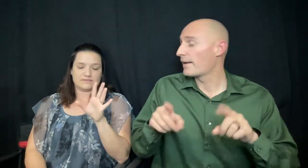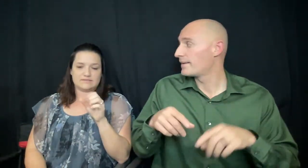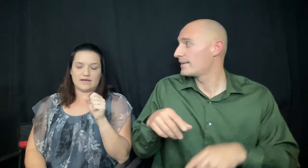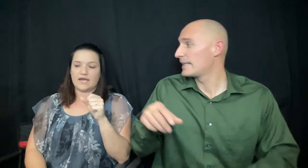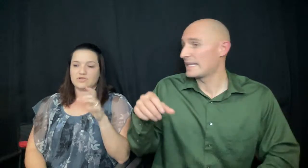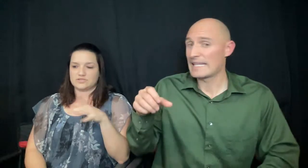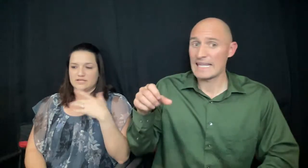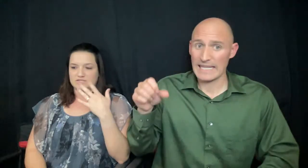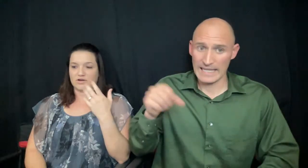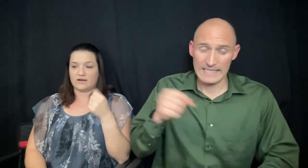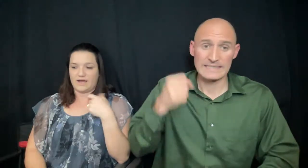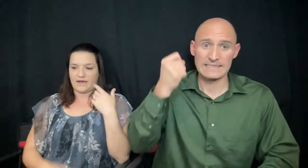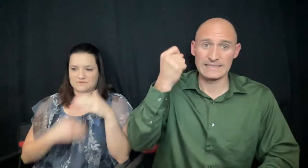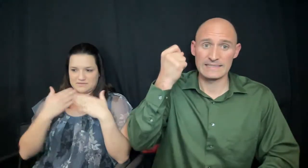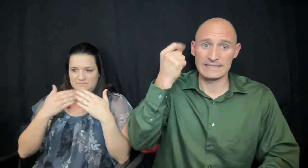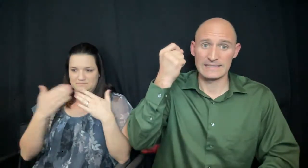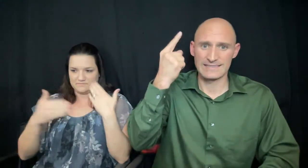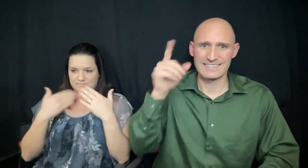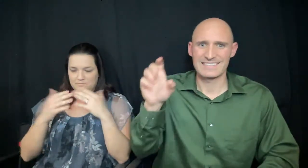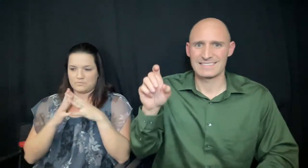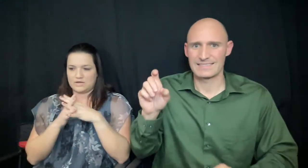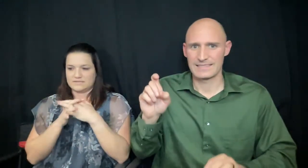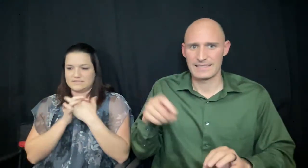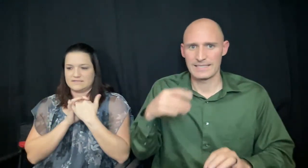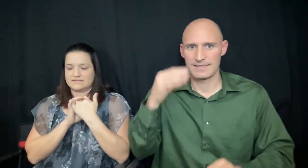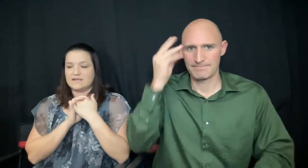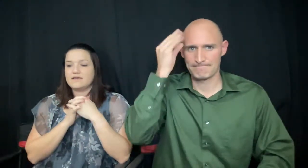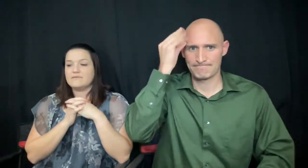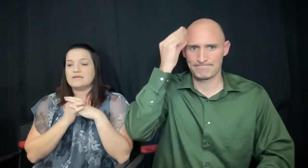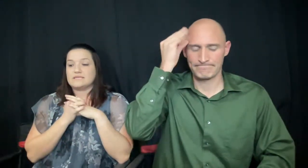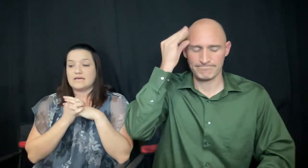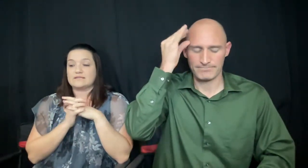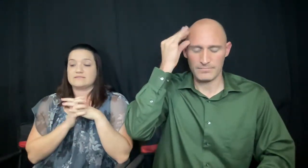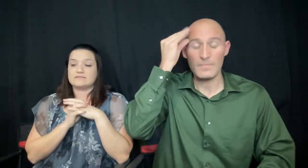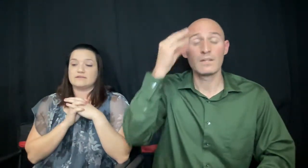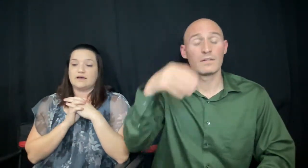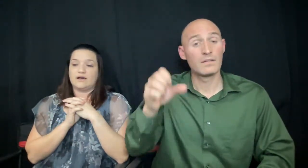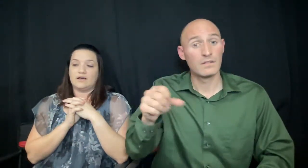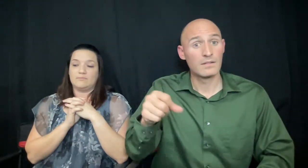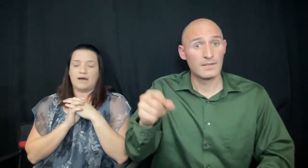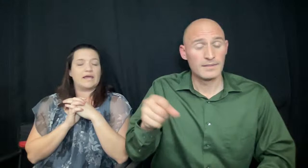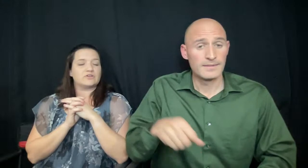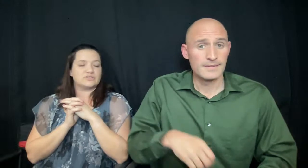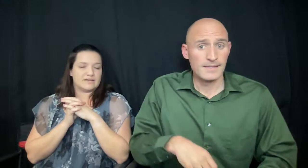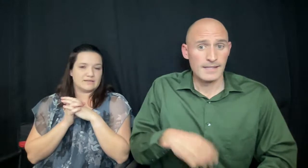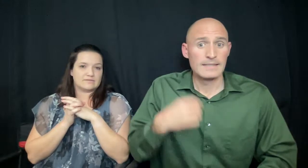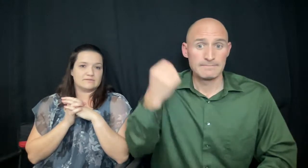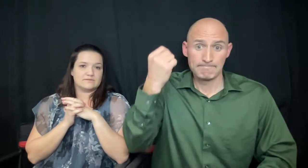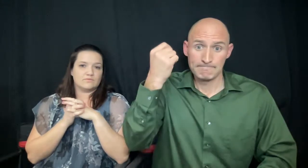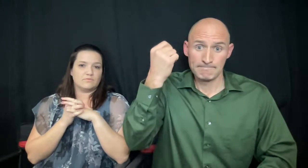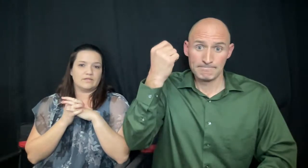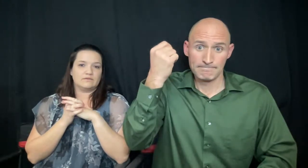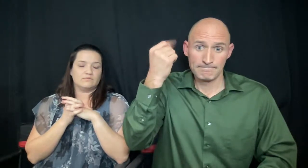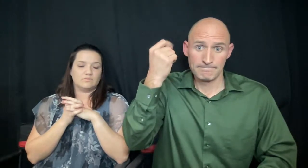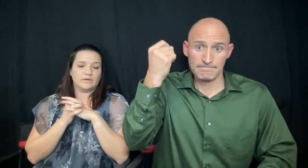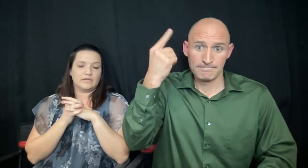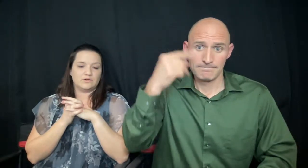Yes, I understand. Sorry, I have to process this. Yes, I understand when